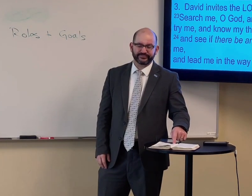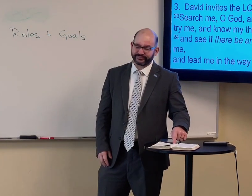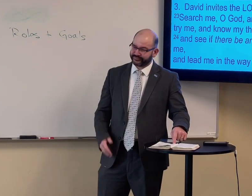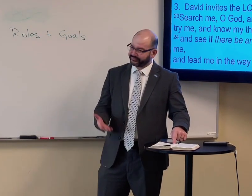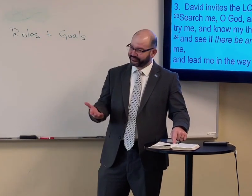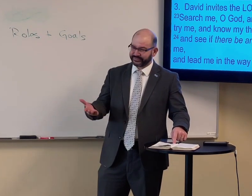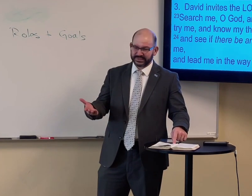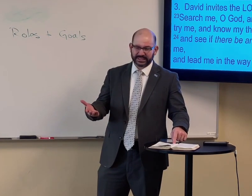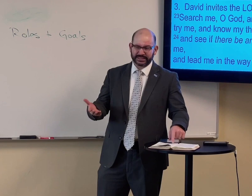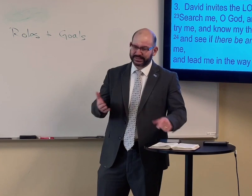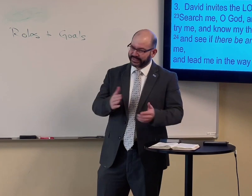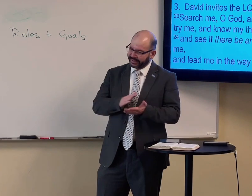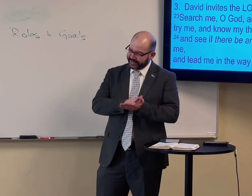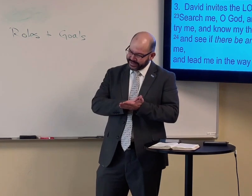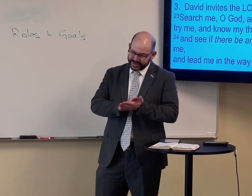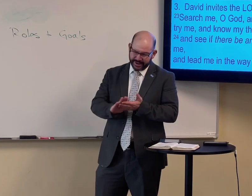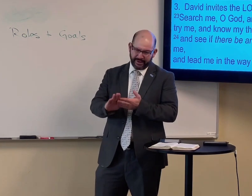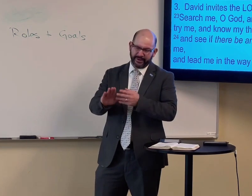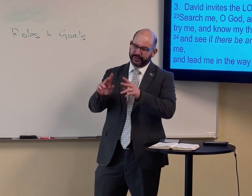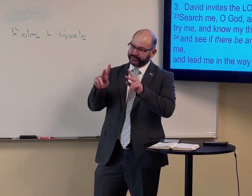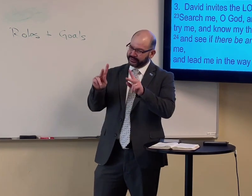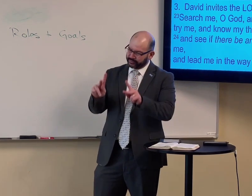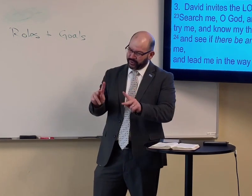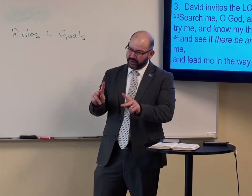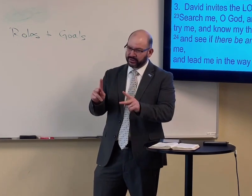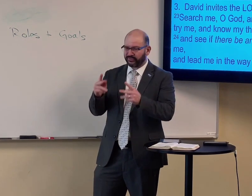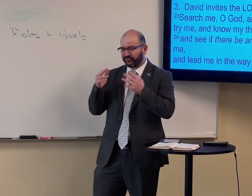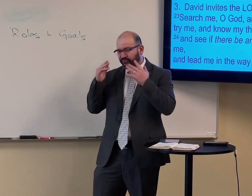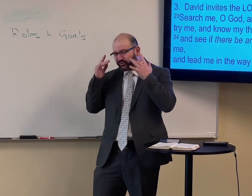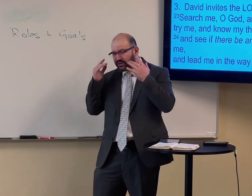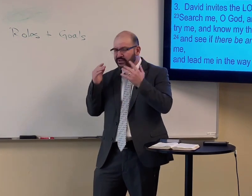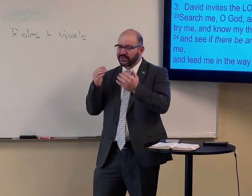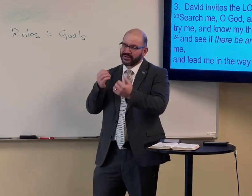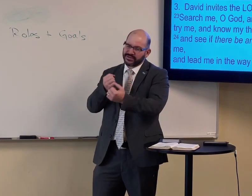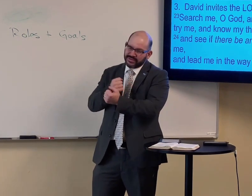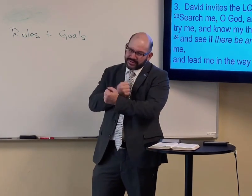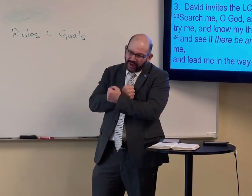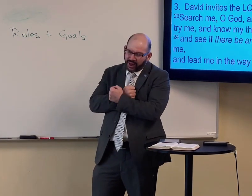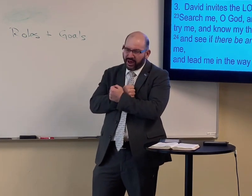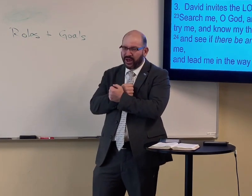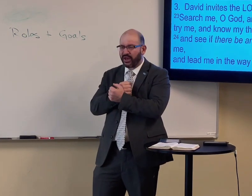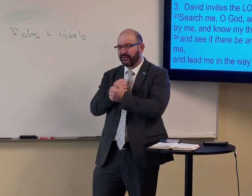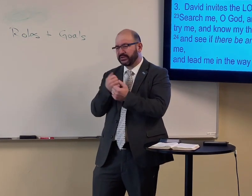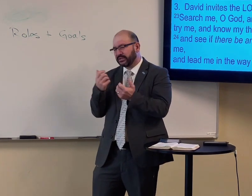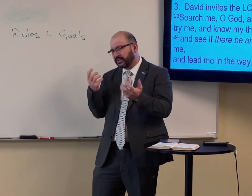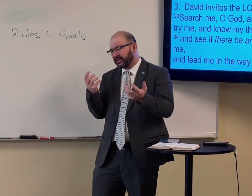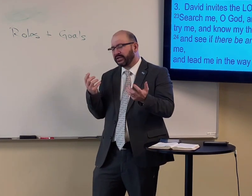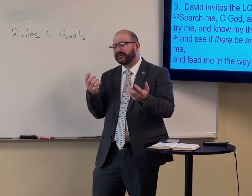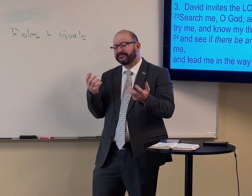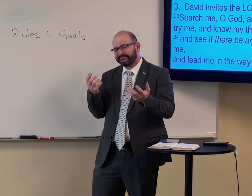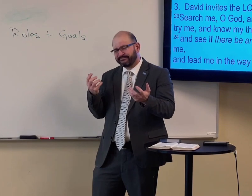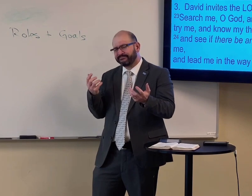I can tell. He's nice. He's friendly. He's loving.